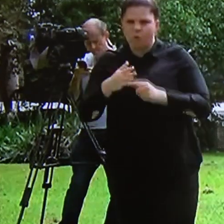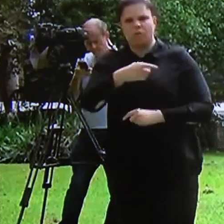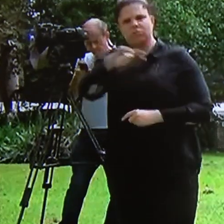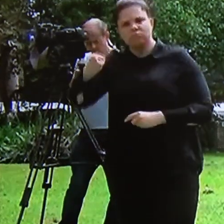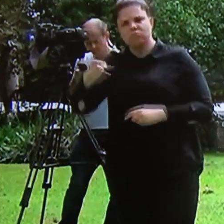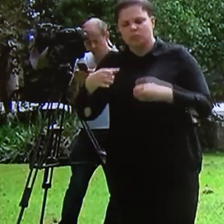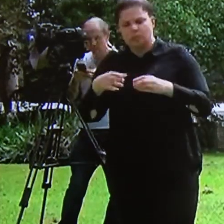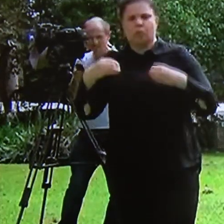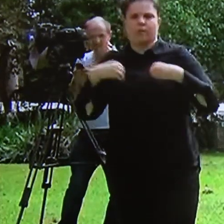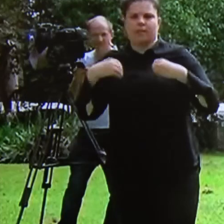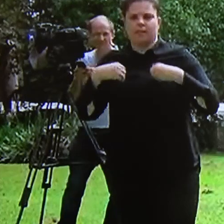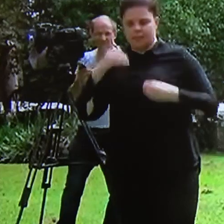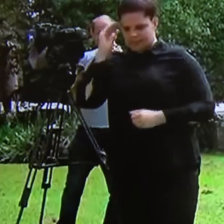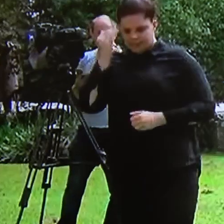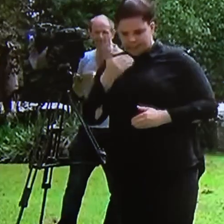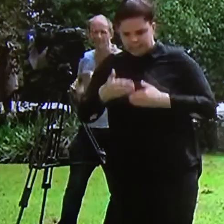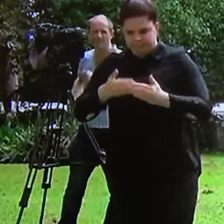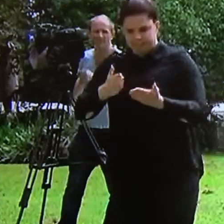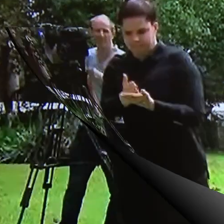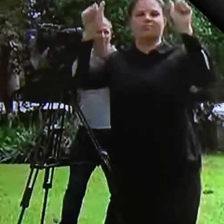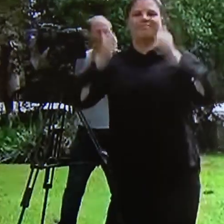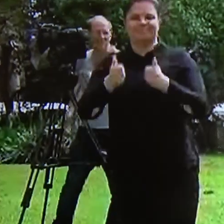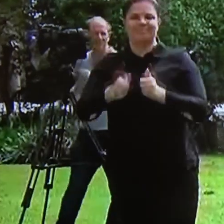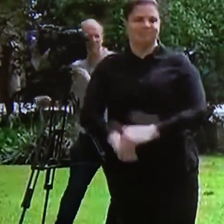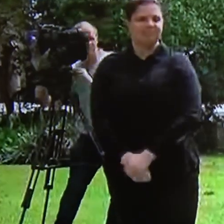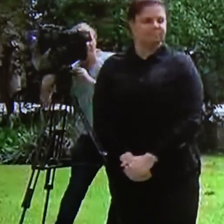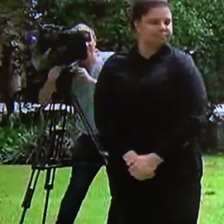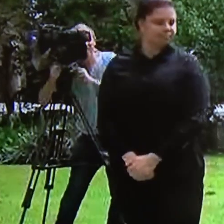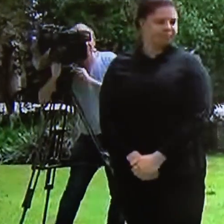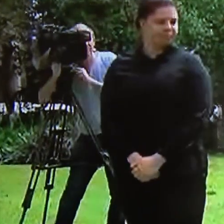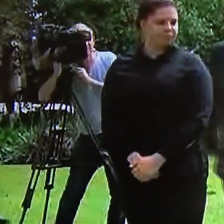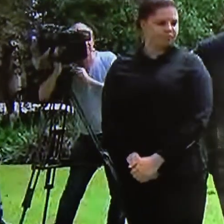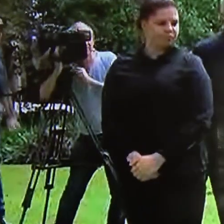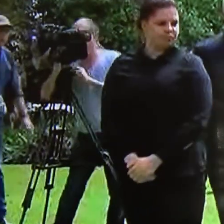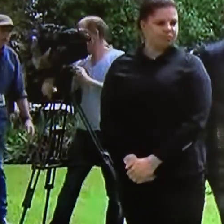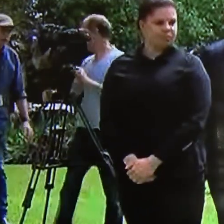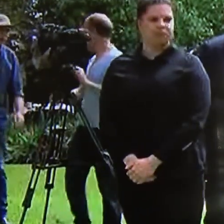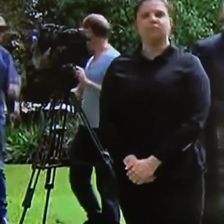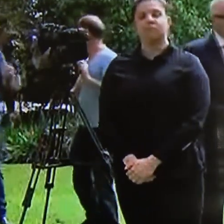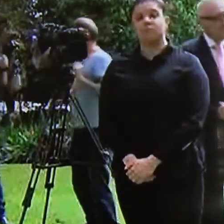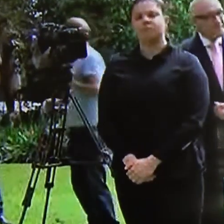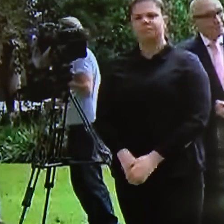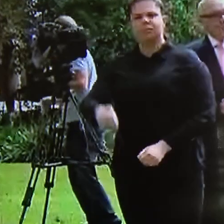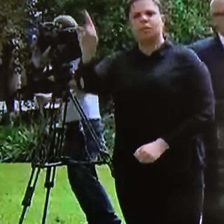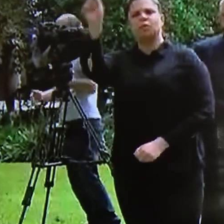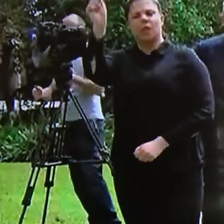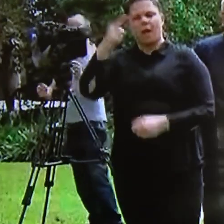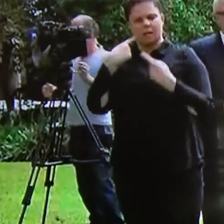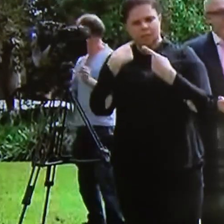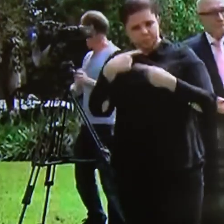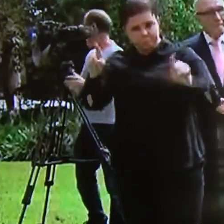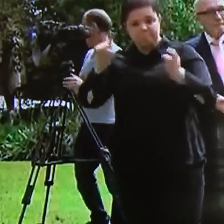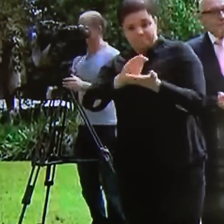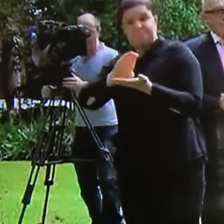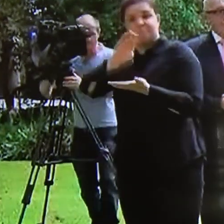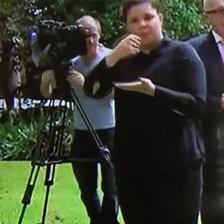journey to the other side of this crisis. Well, today's package of